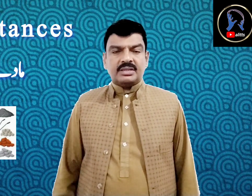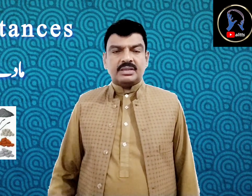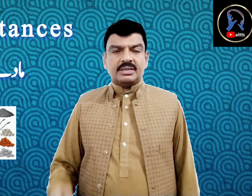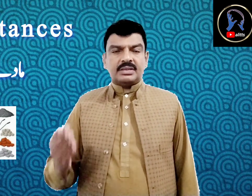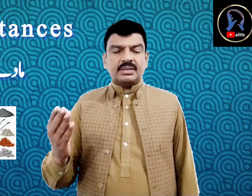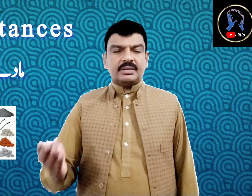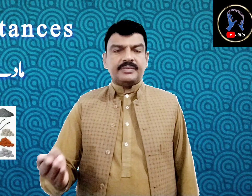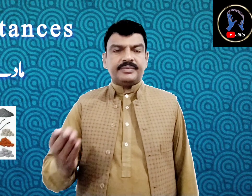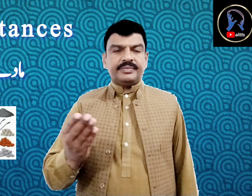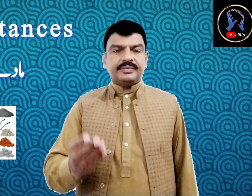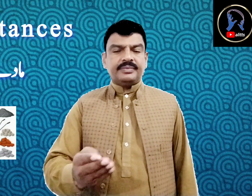substances।